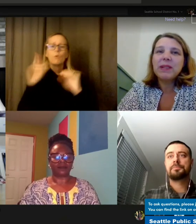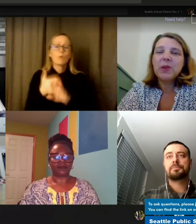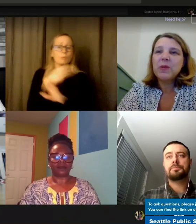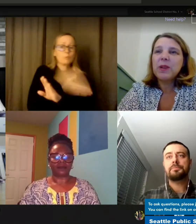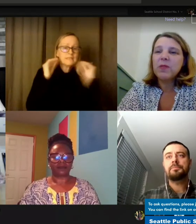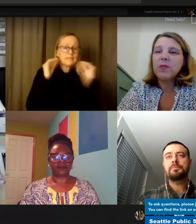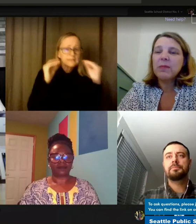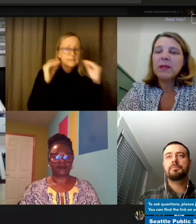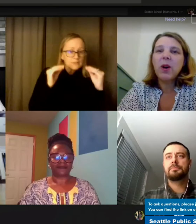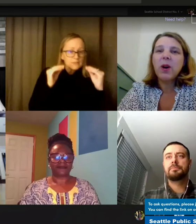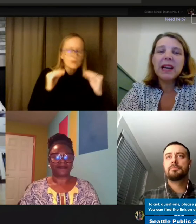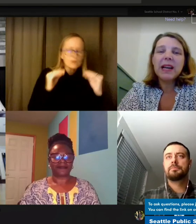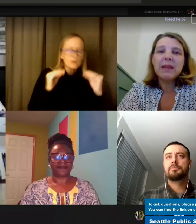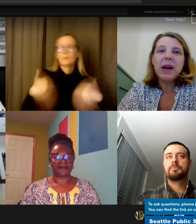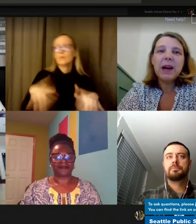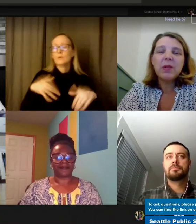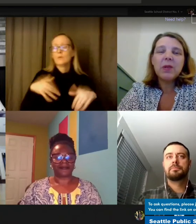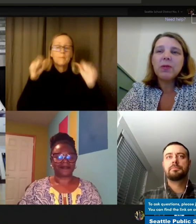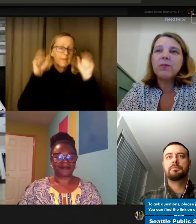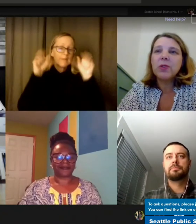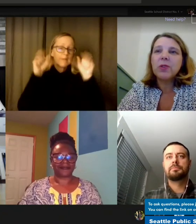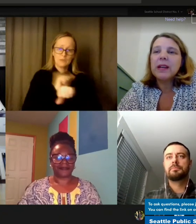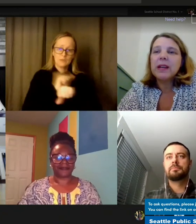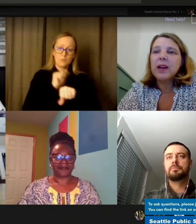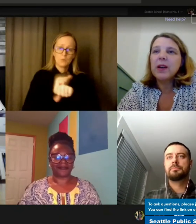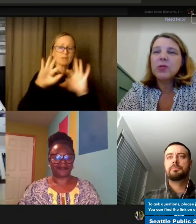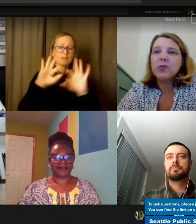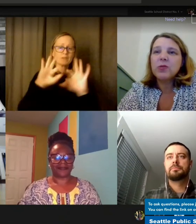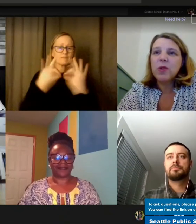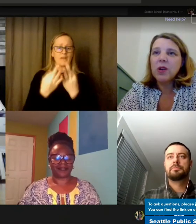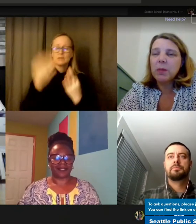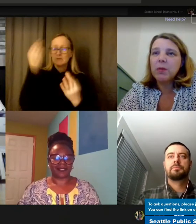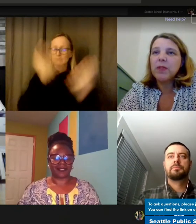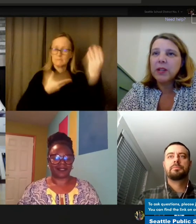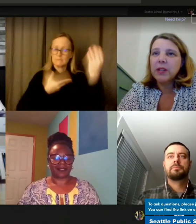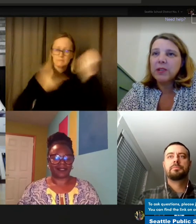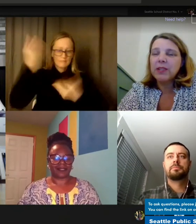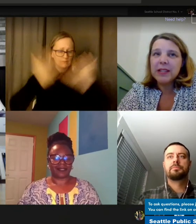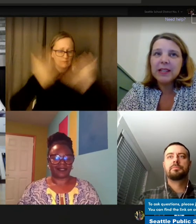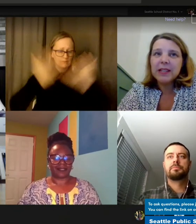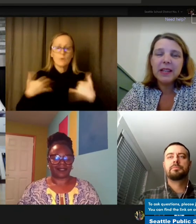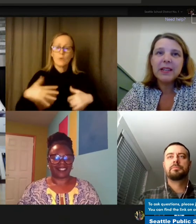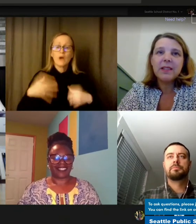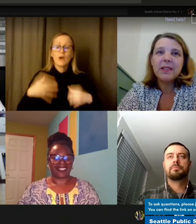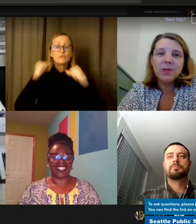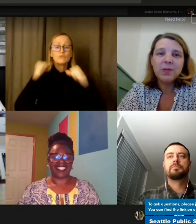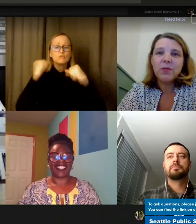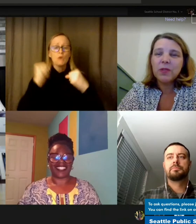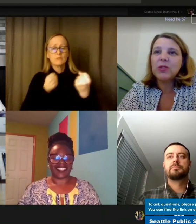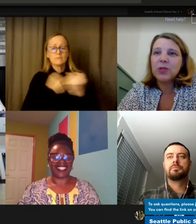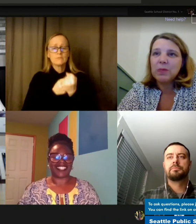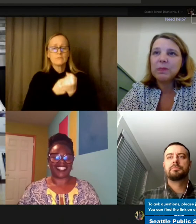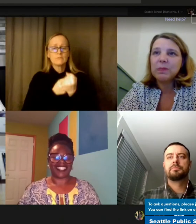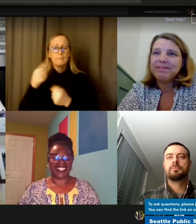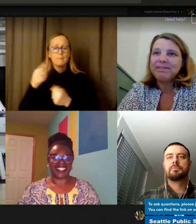We hear from families all the time how powerful a strong paraprofessional is in the classroom for their